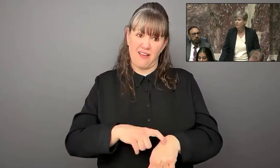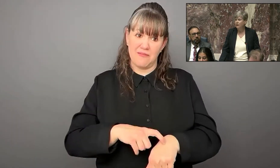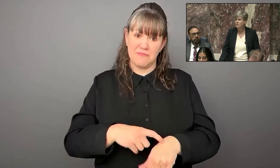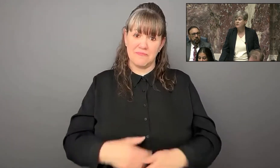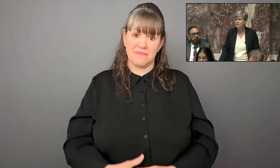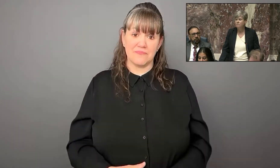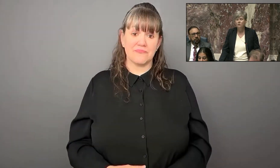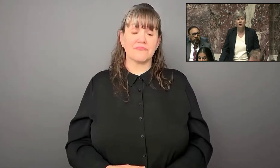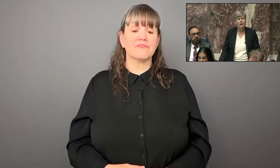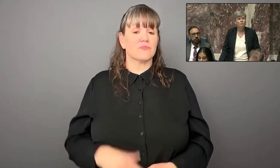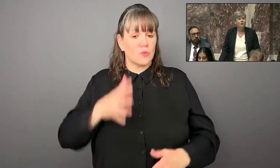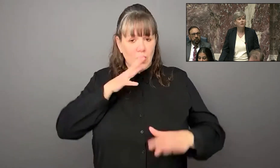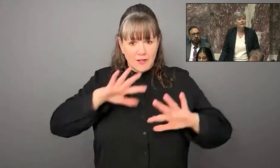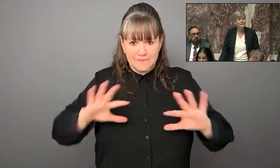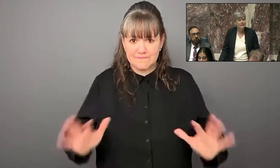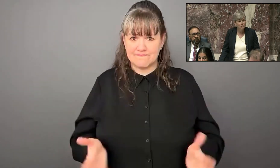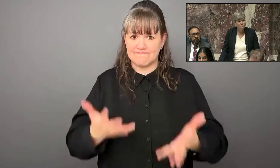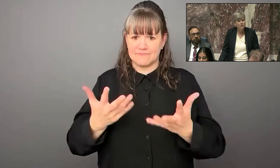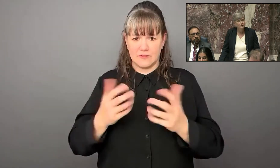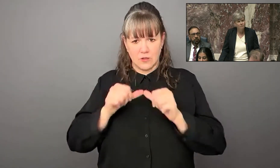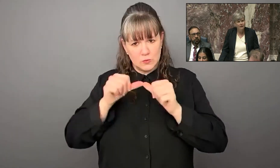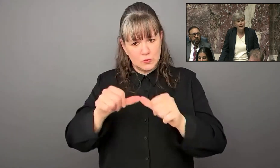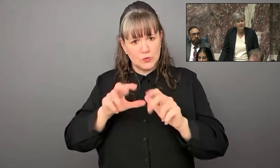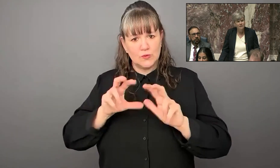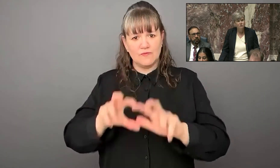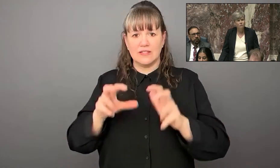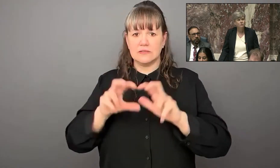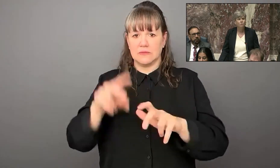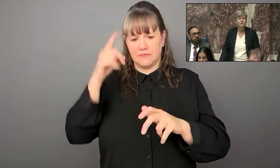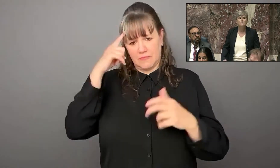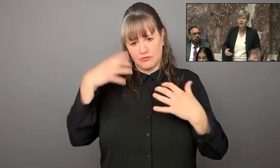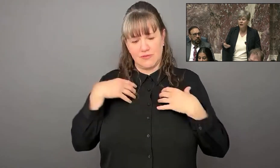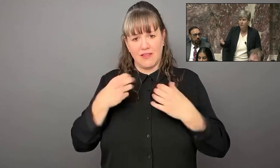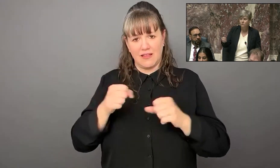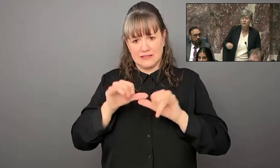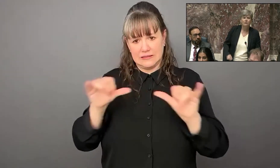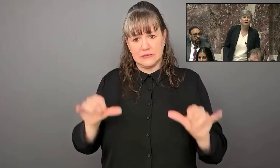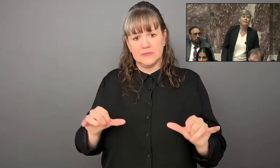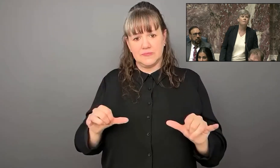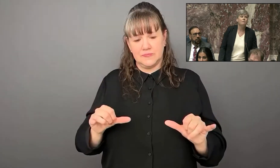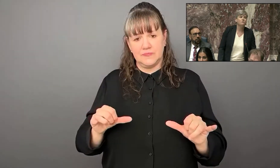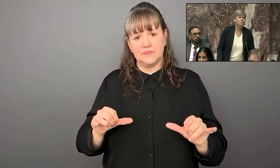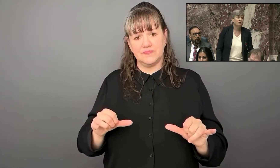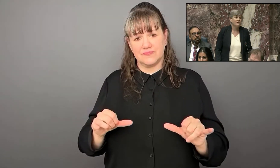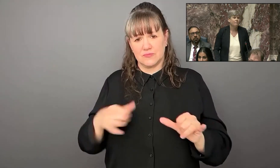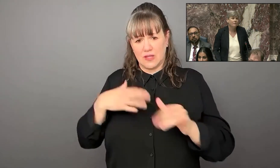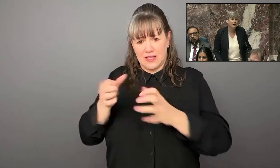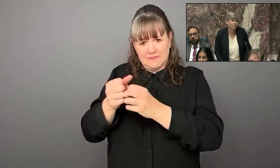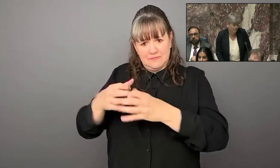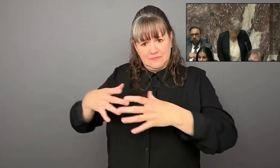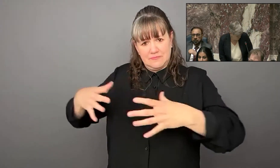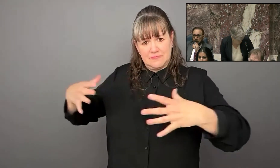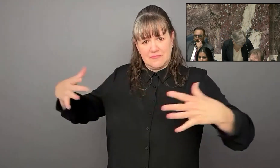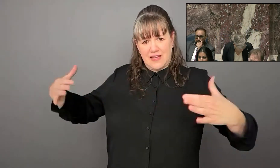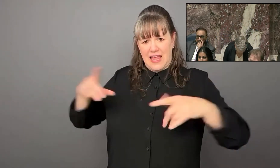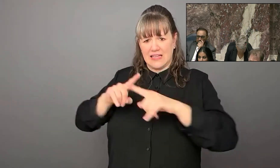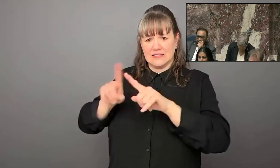mental health care system, and we are going to continue to expand access to those supports, including in the member's own riding. Thank